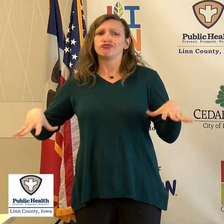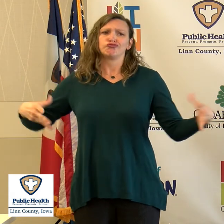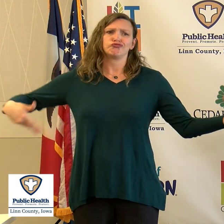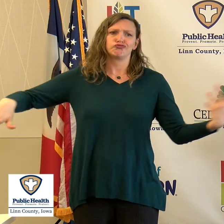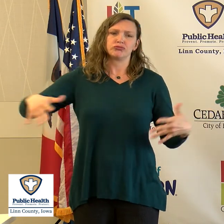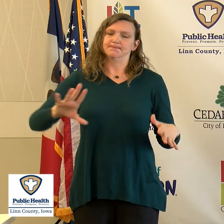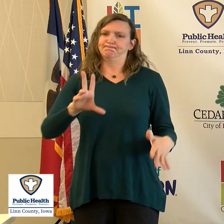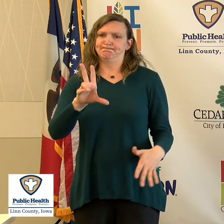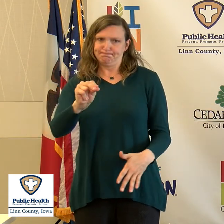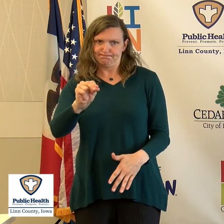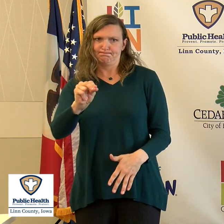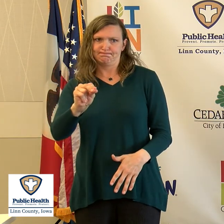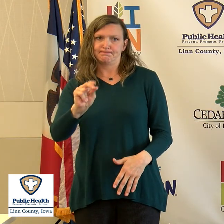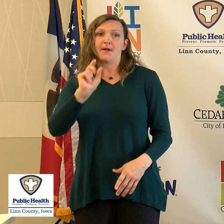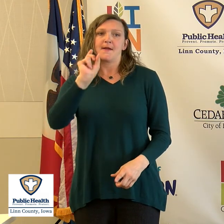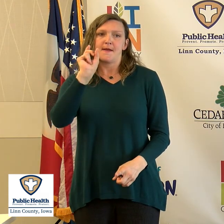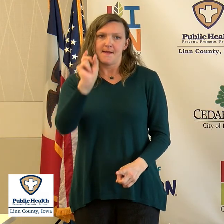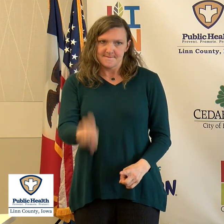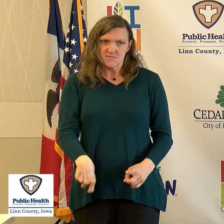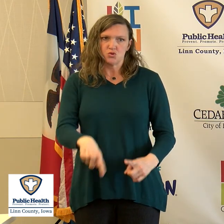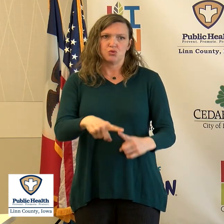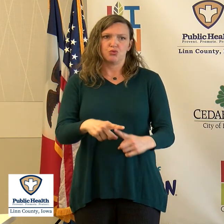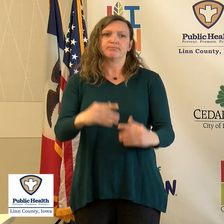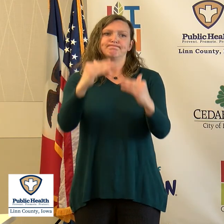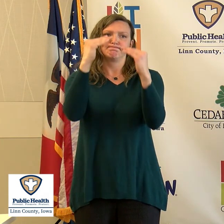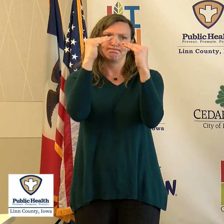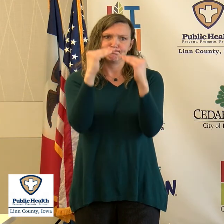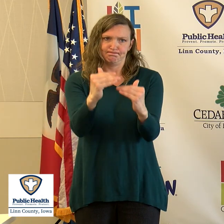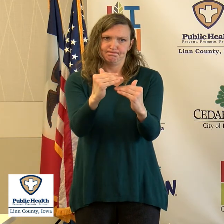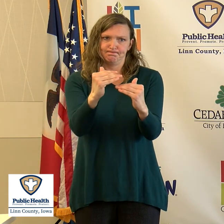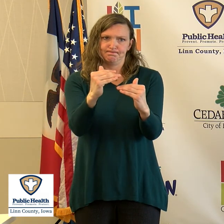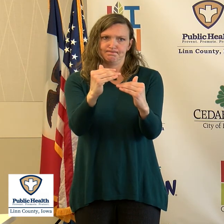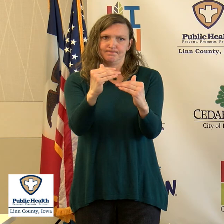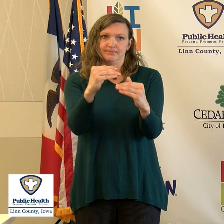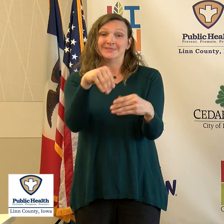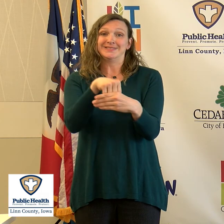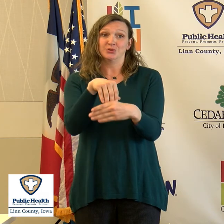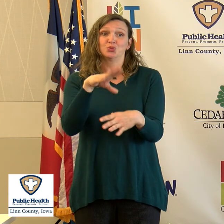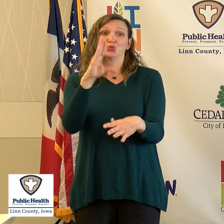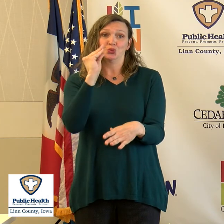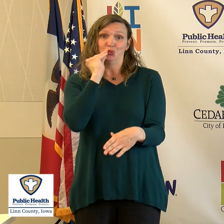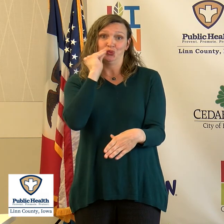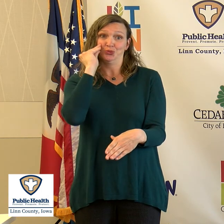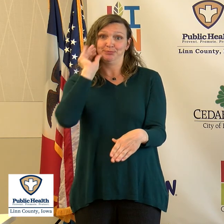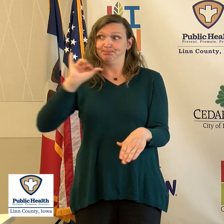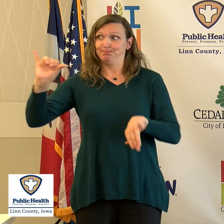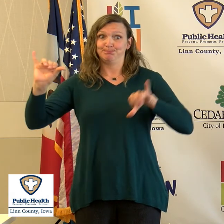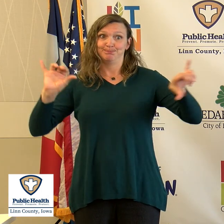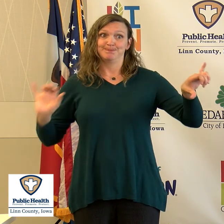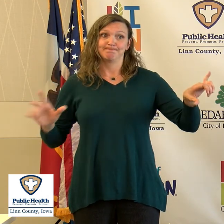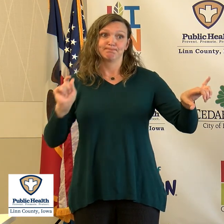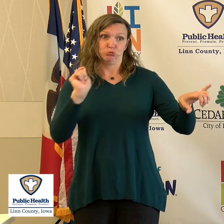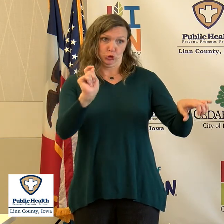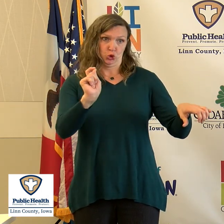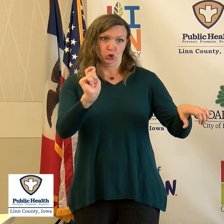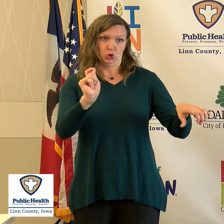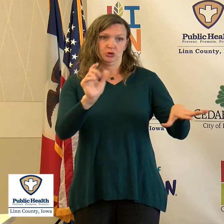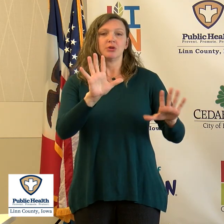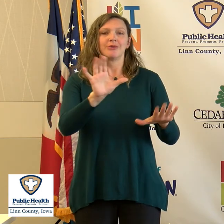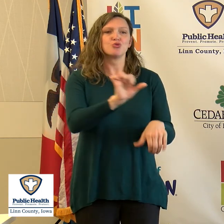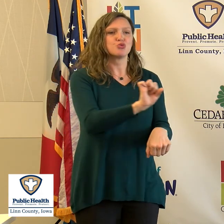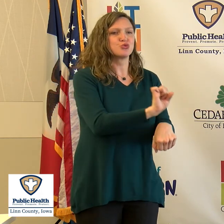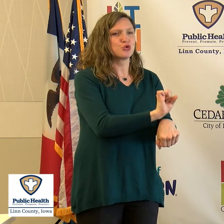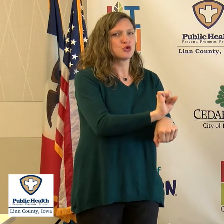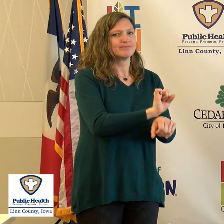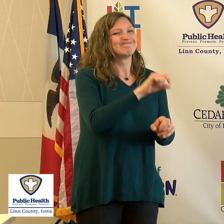you really only should be with your household contacts unless you are at work. So, or going to an